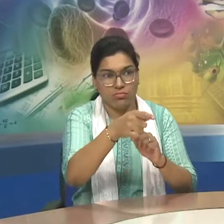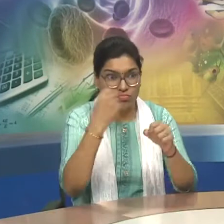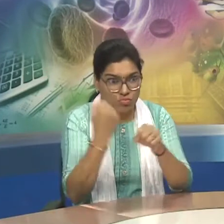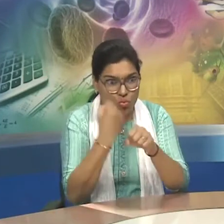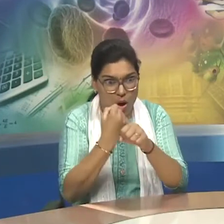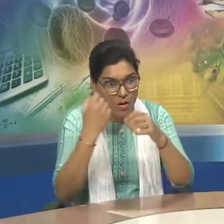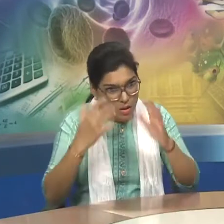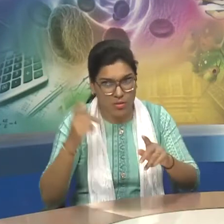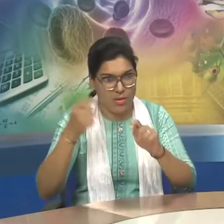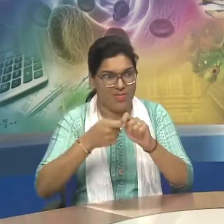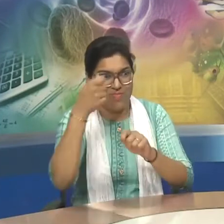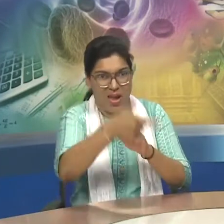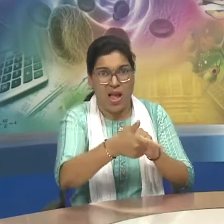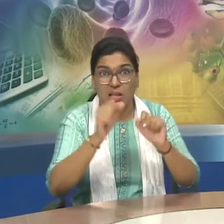to girls'